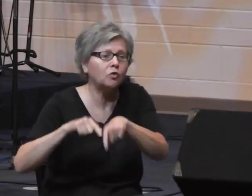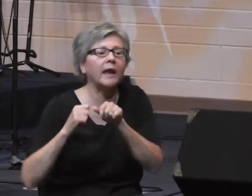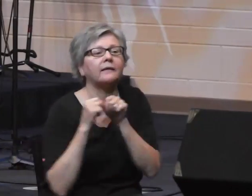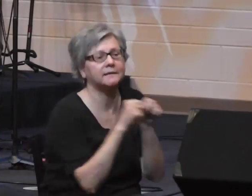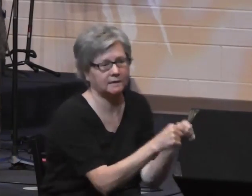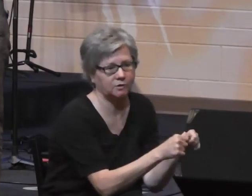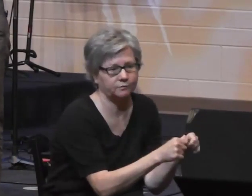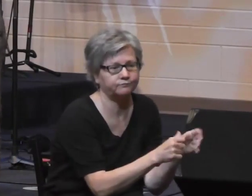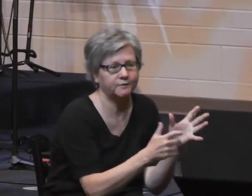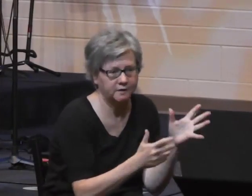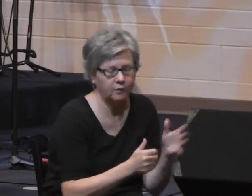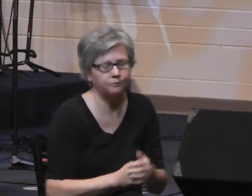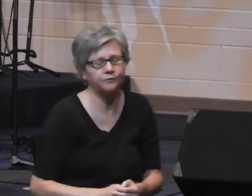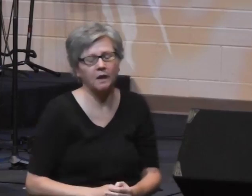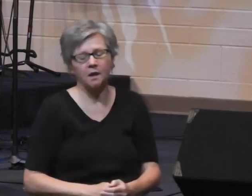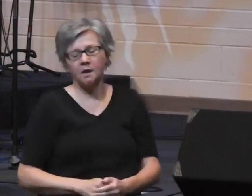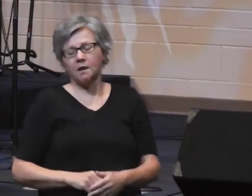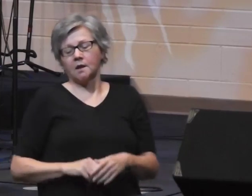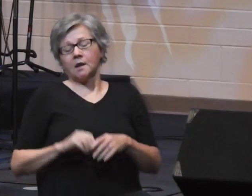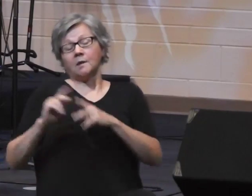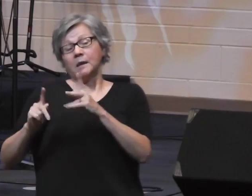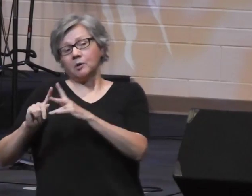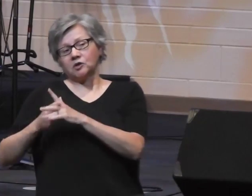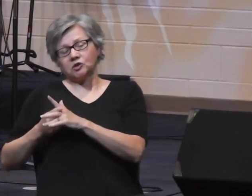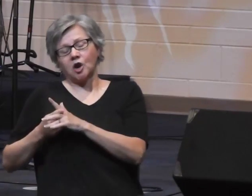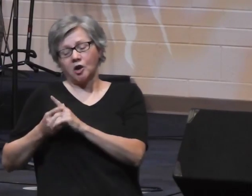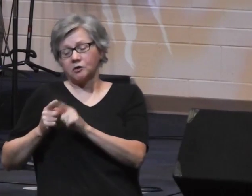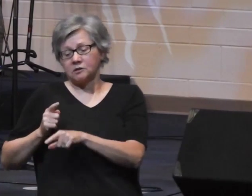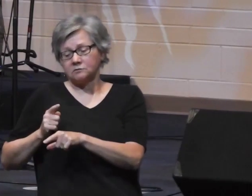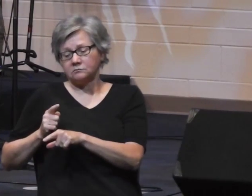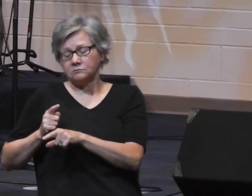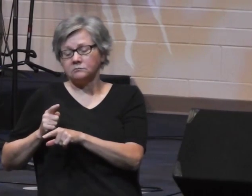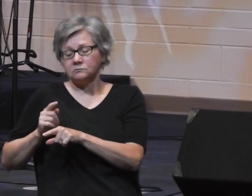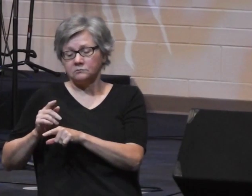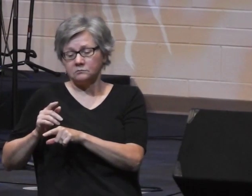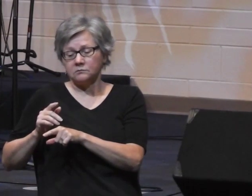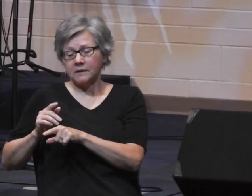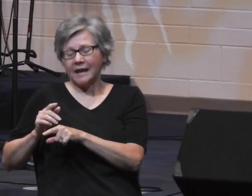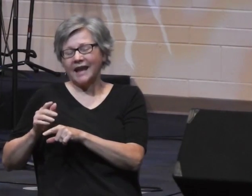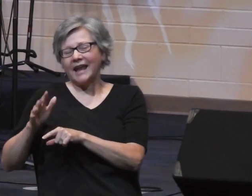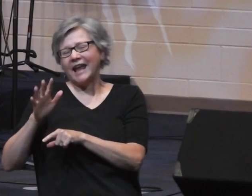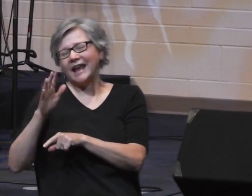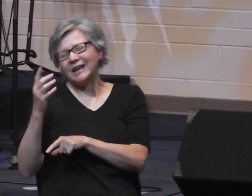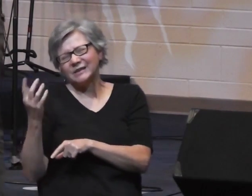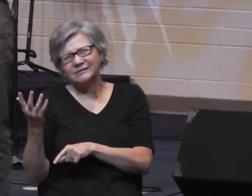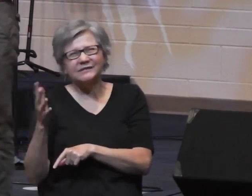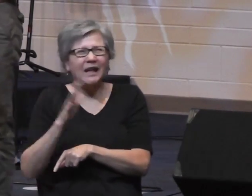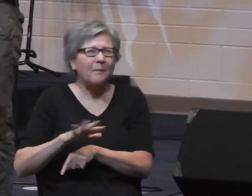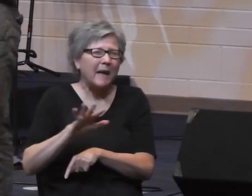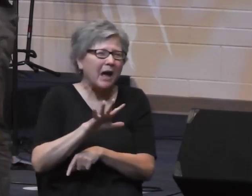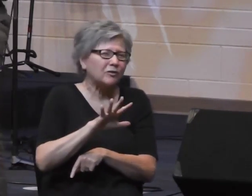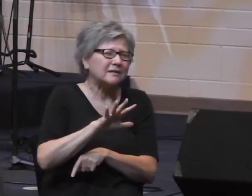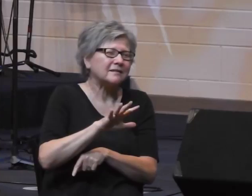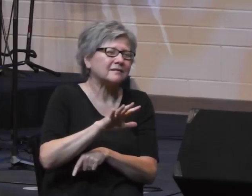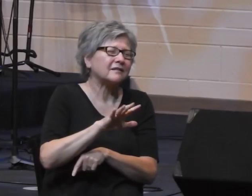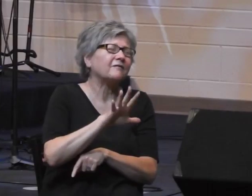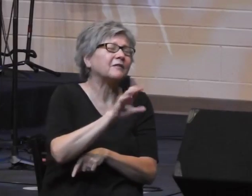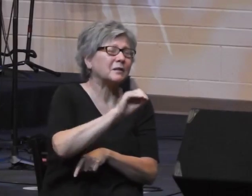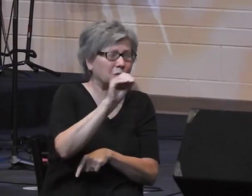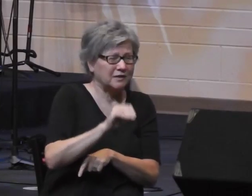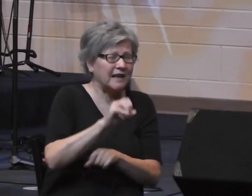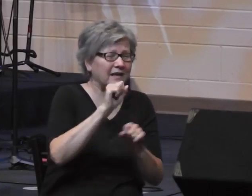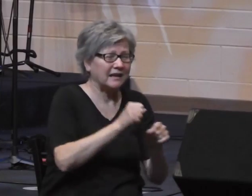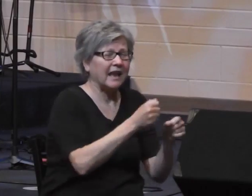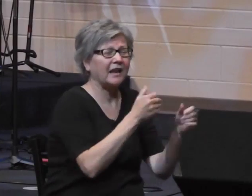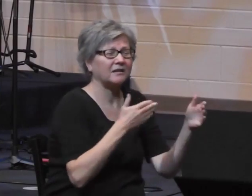at Leadville, around 700 people start. Only about half of them are able to finish in the allotted time. And so there's the 3 cutoff times, plus